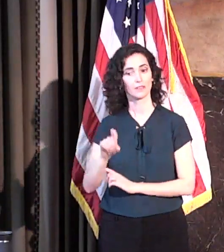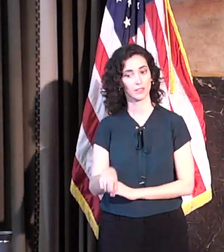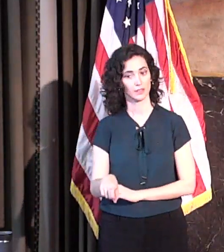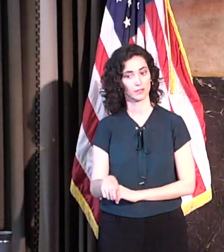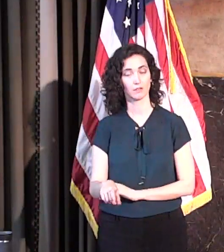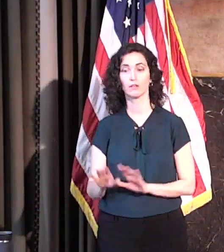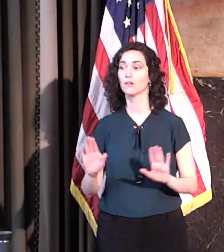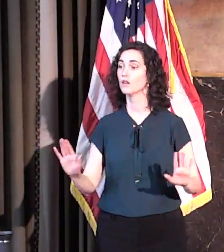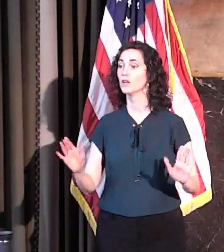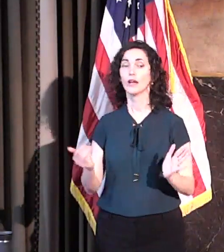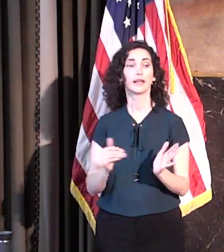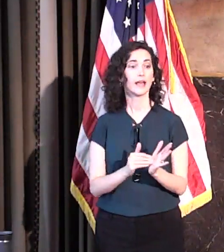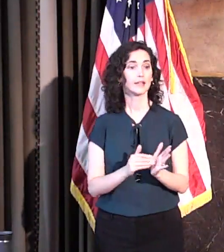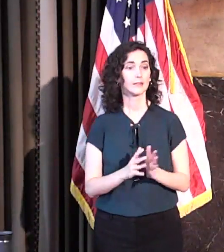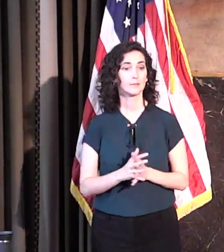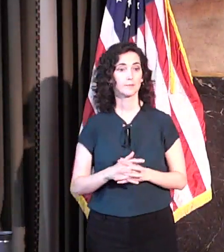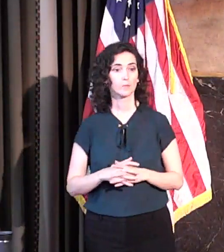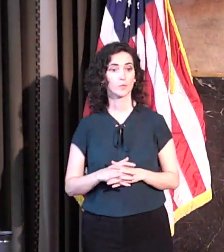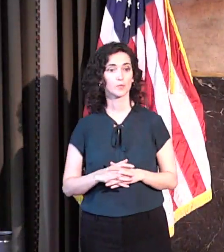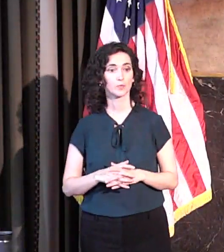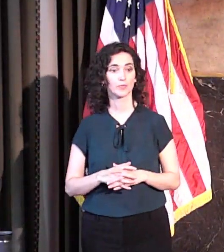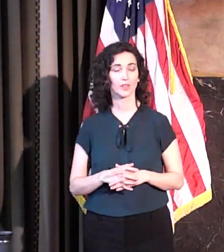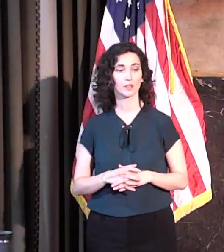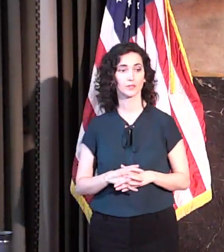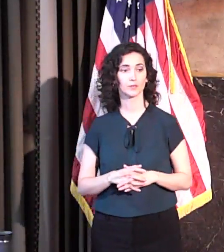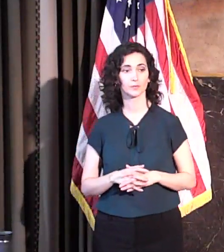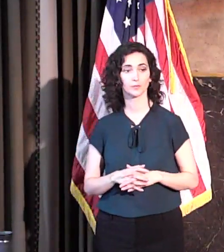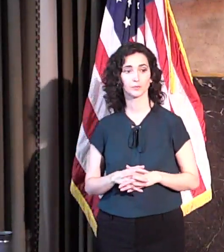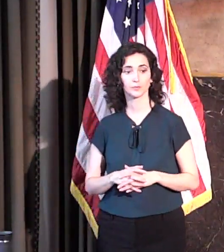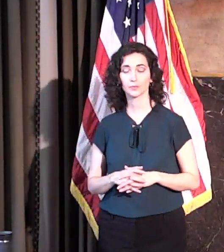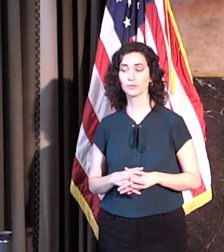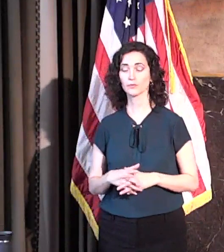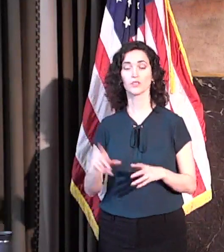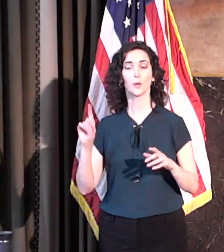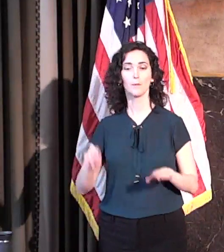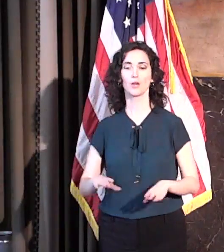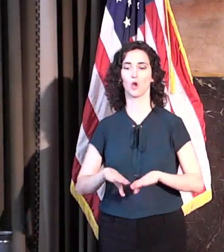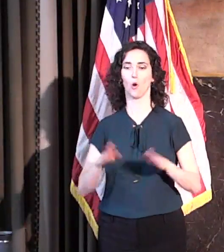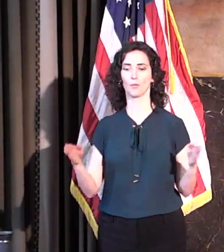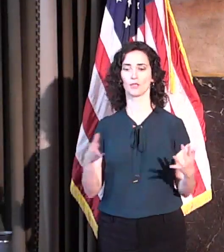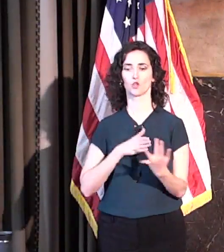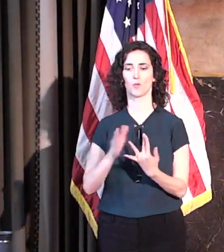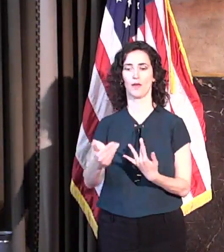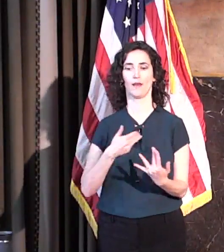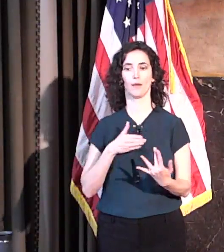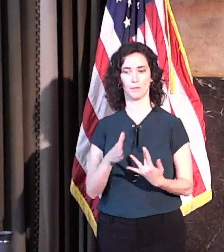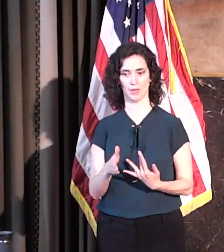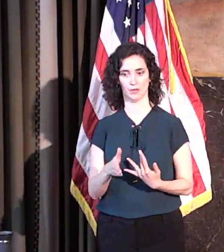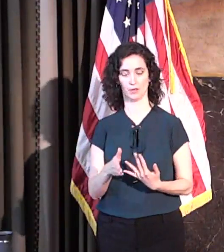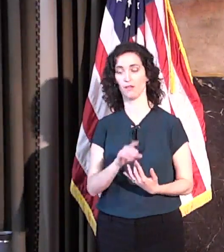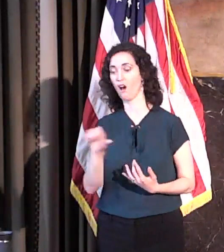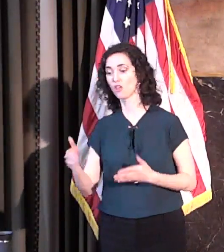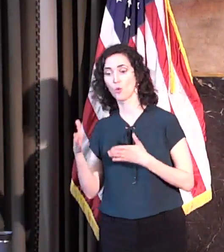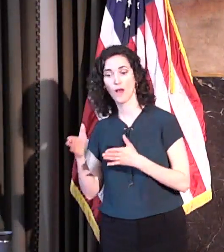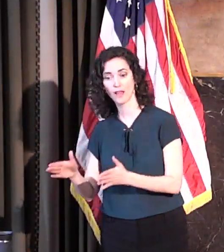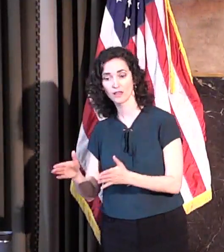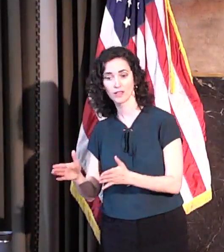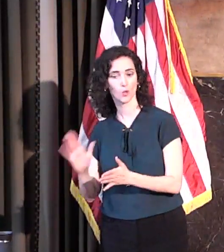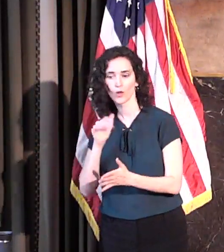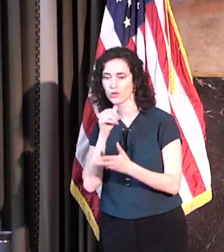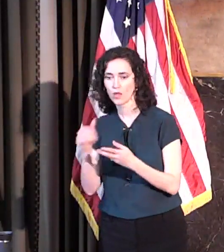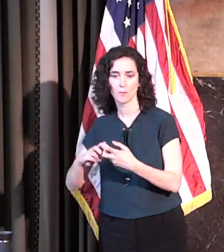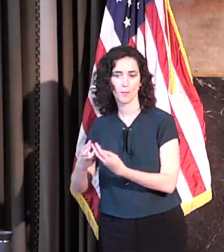Again, I don't think that anything other than full transparency solves the problems that are going on